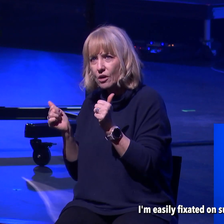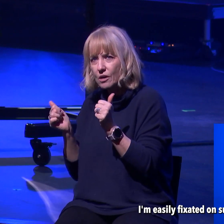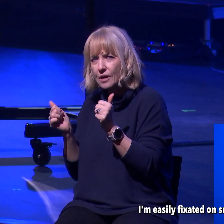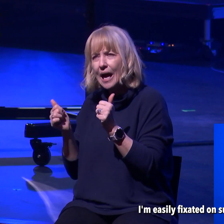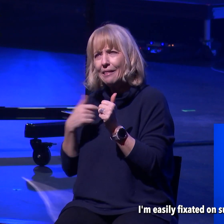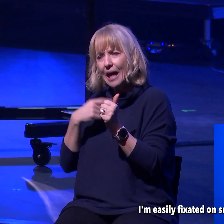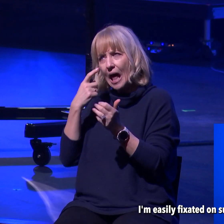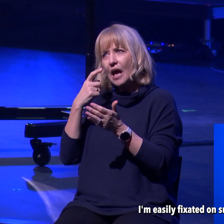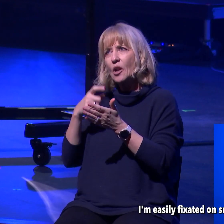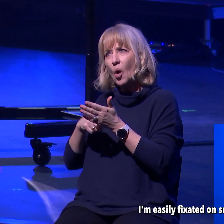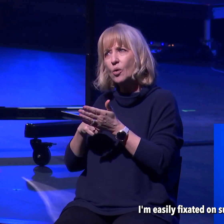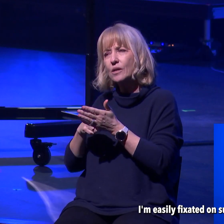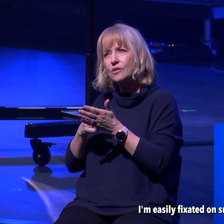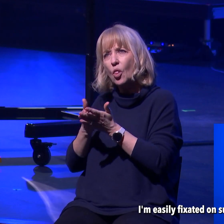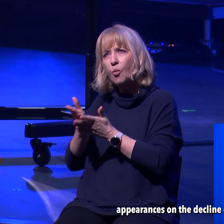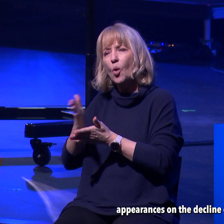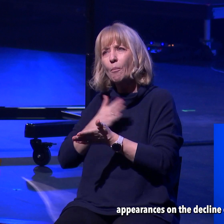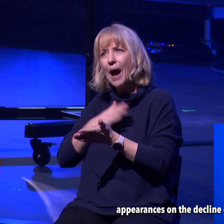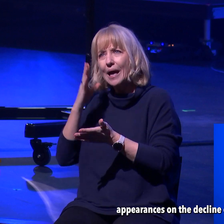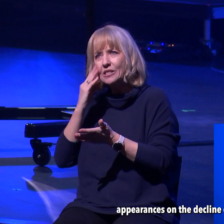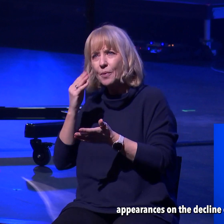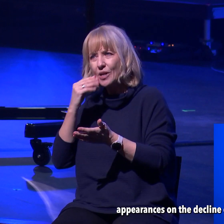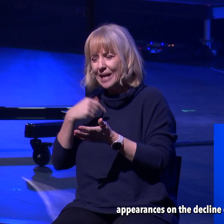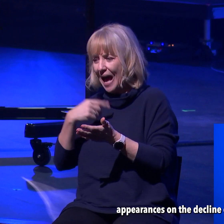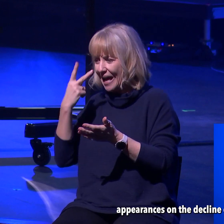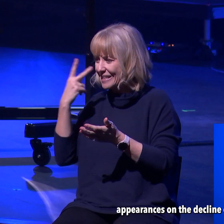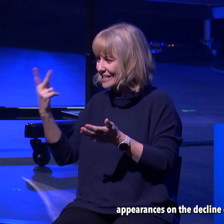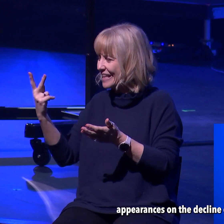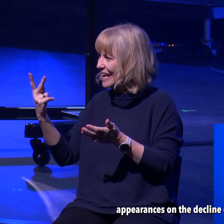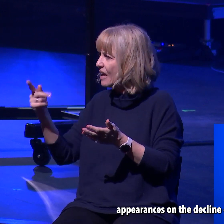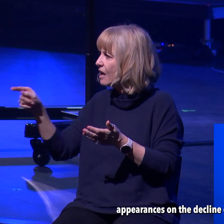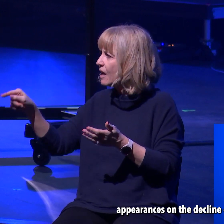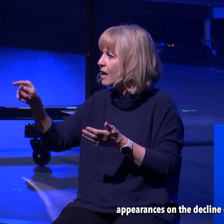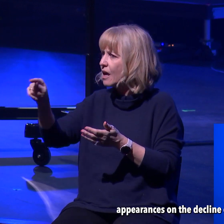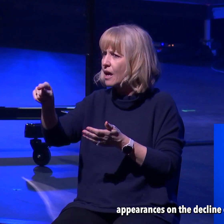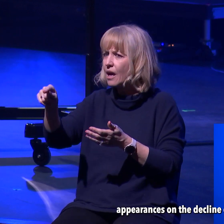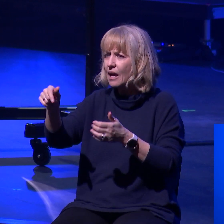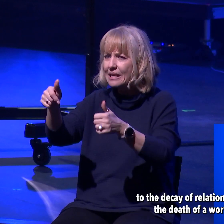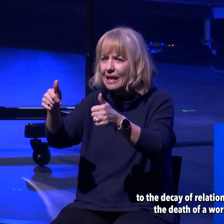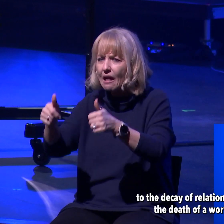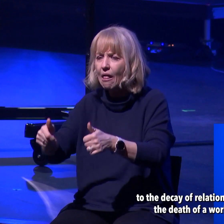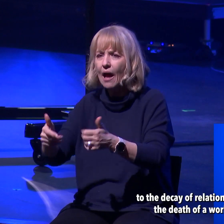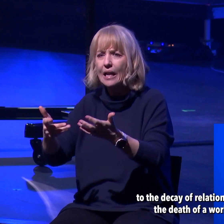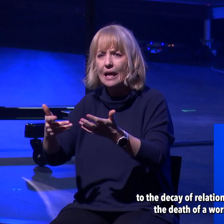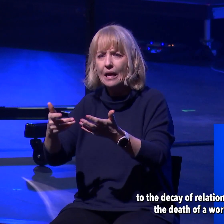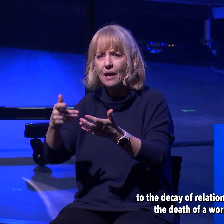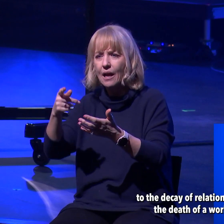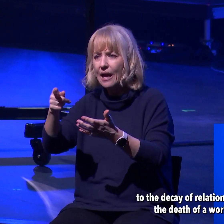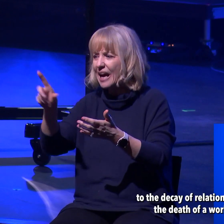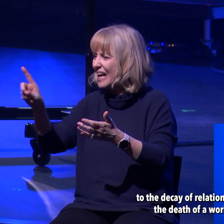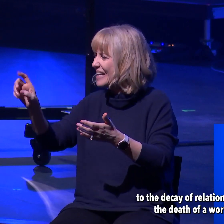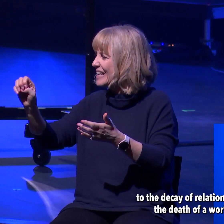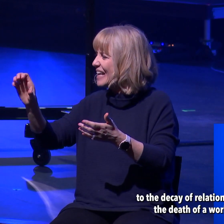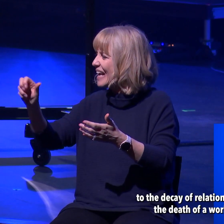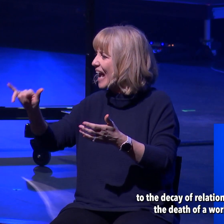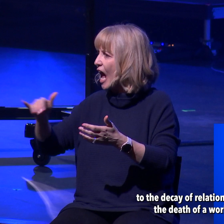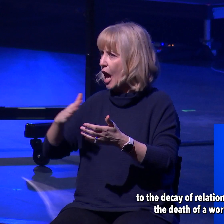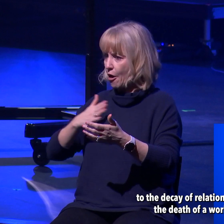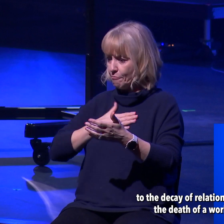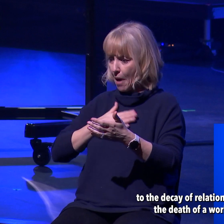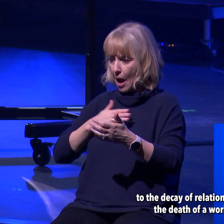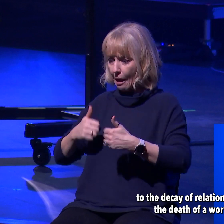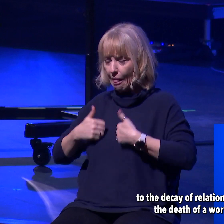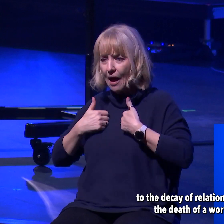I'm easily fixated on surface appearances, on the decline of meaning, the decay of relationships, the death